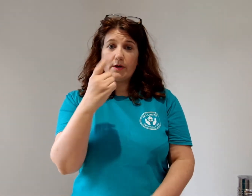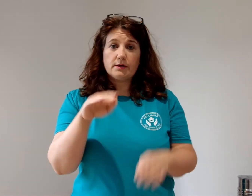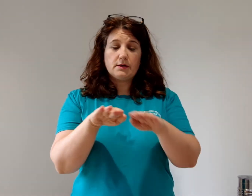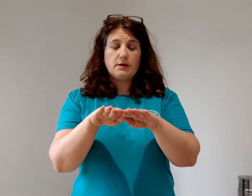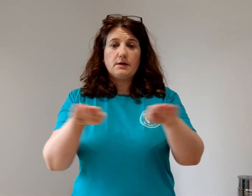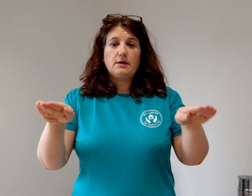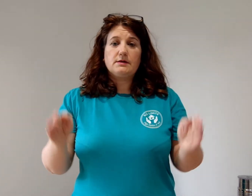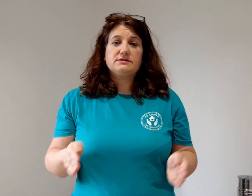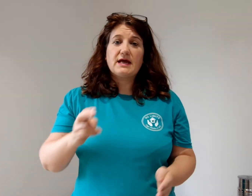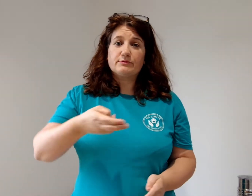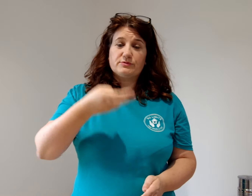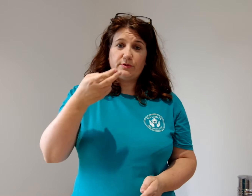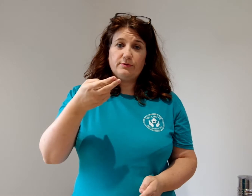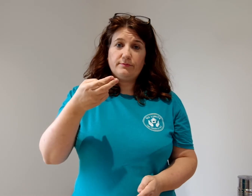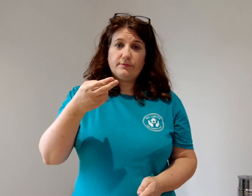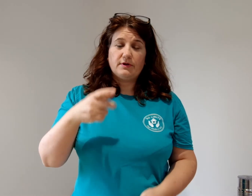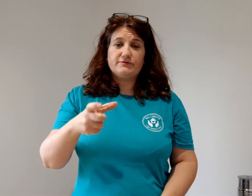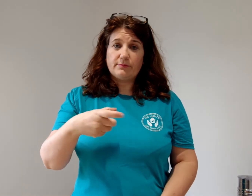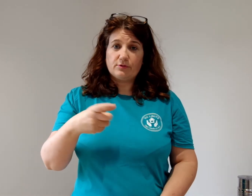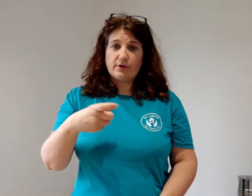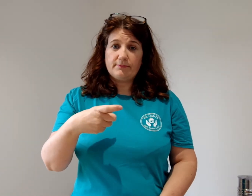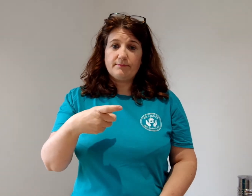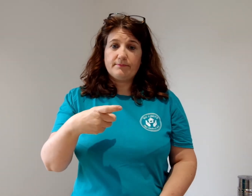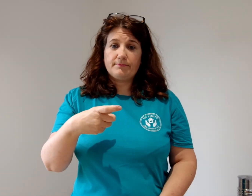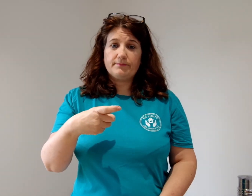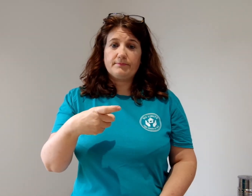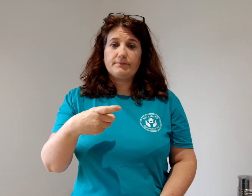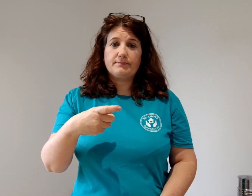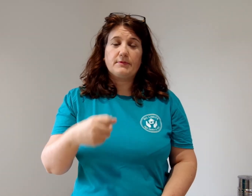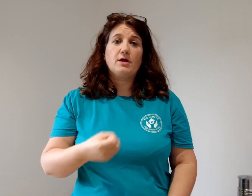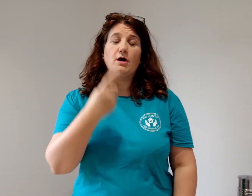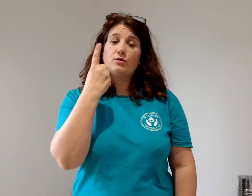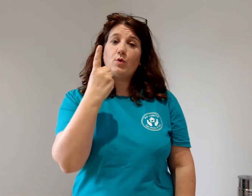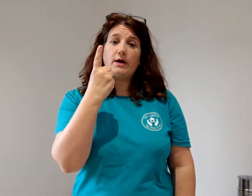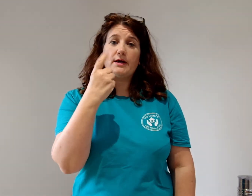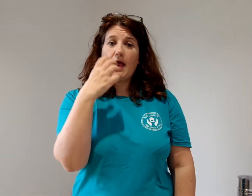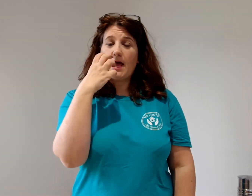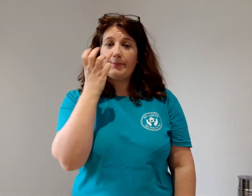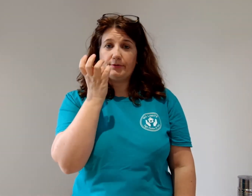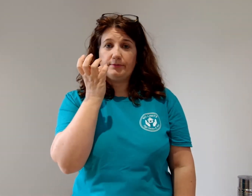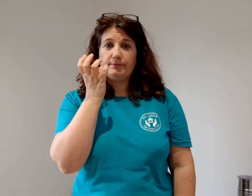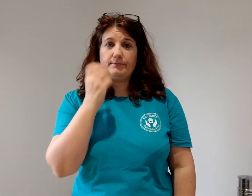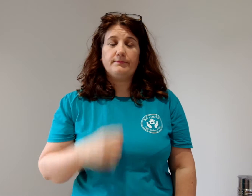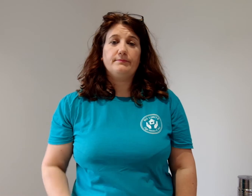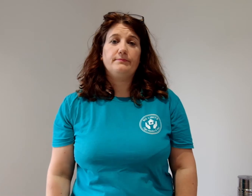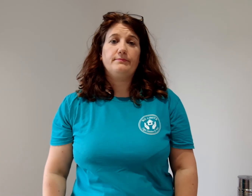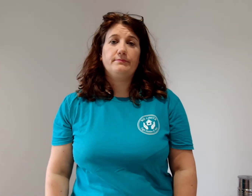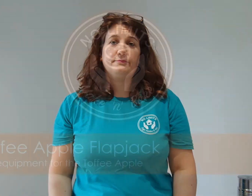1 tablespoon of double cream, and 1 apple.